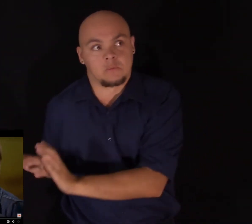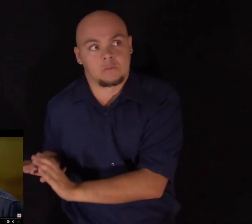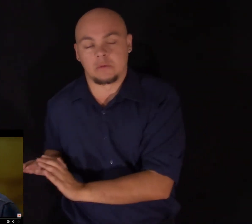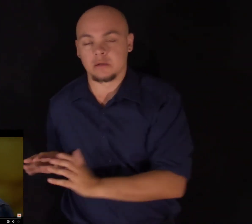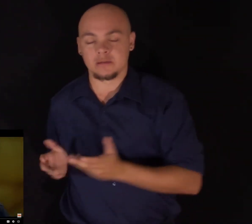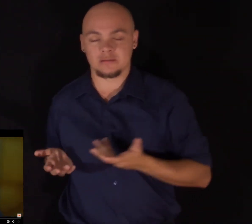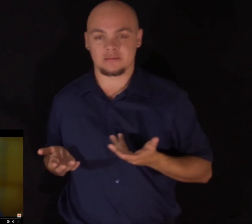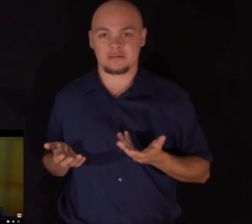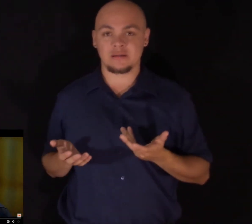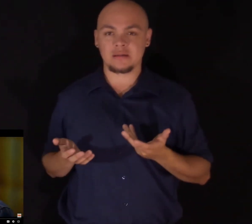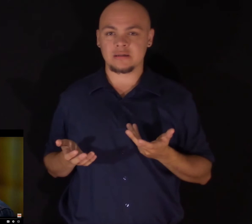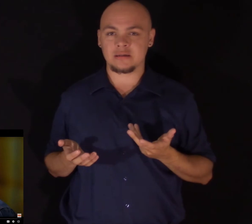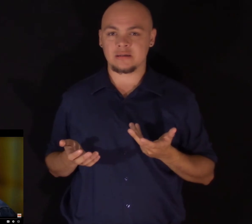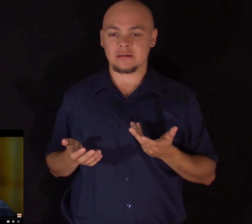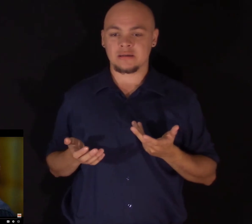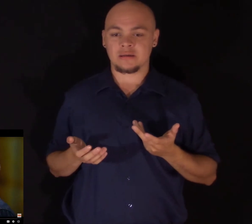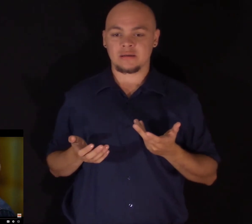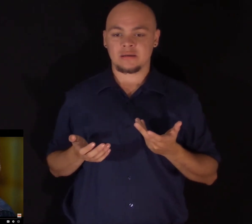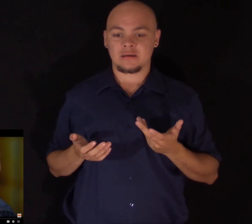And